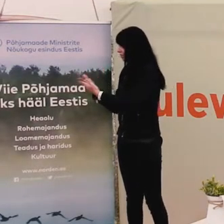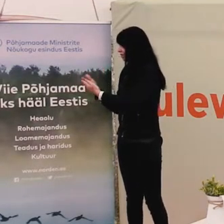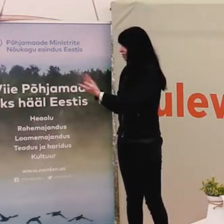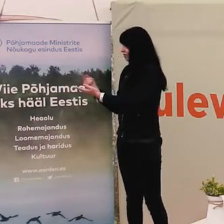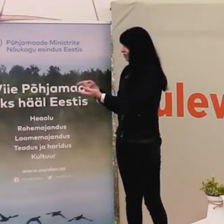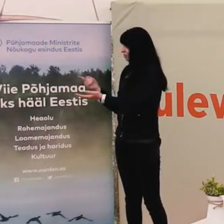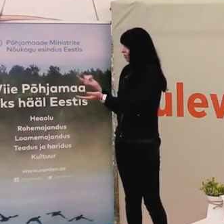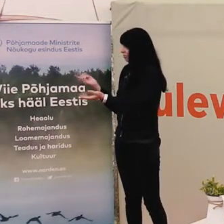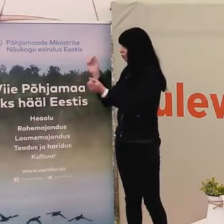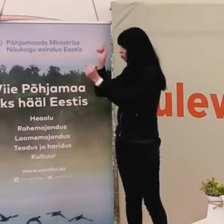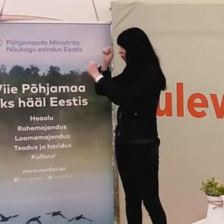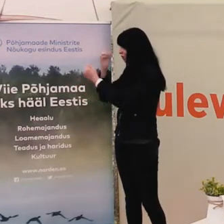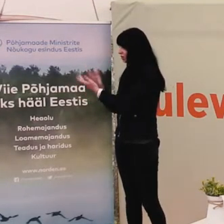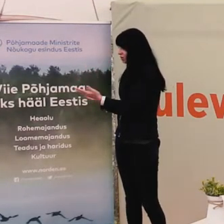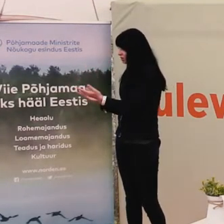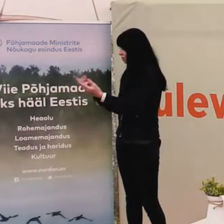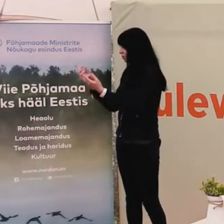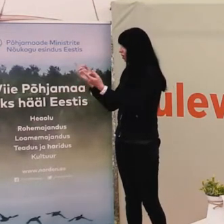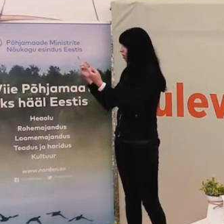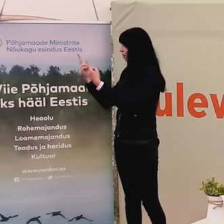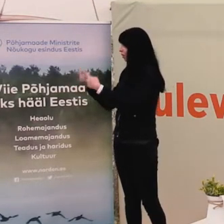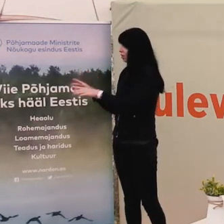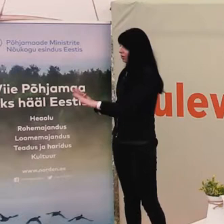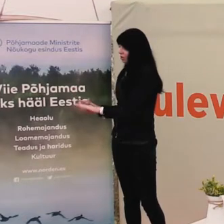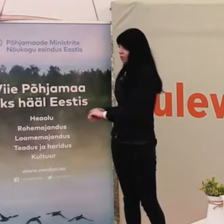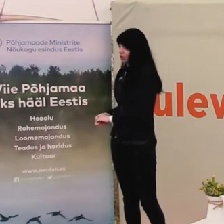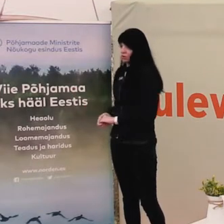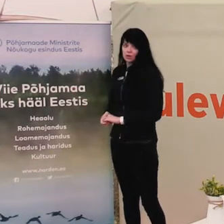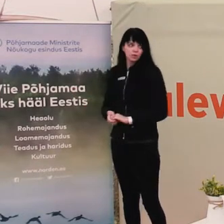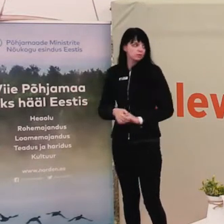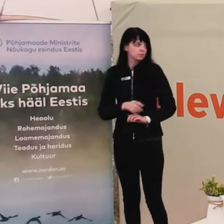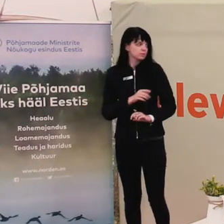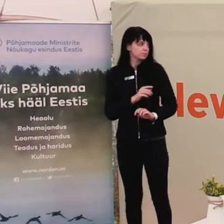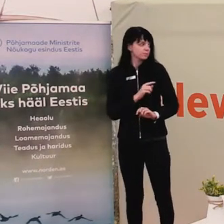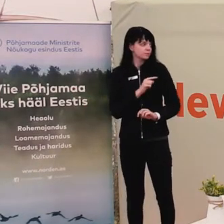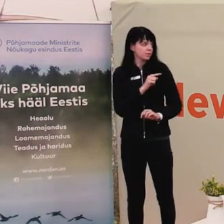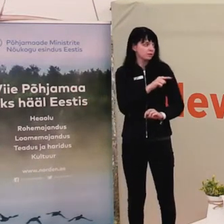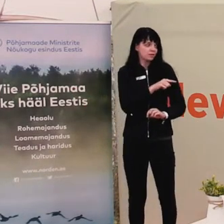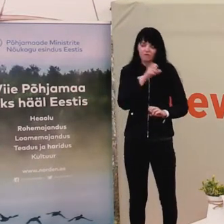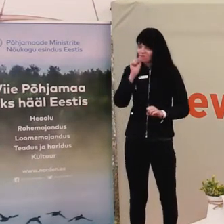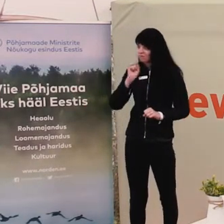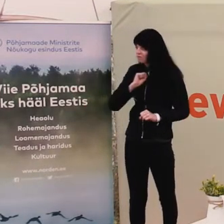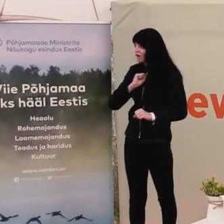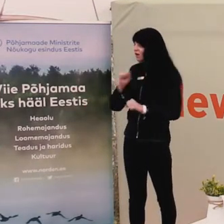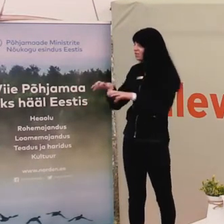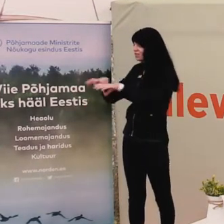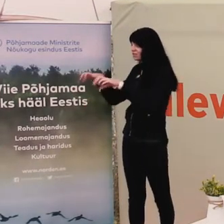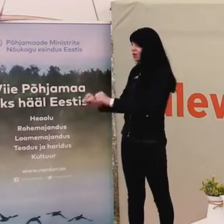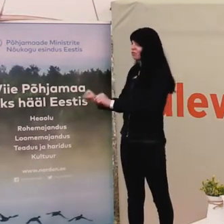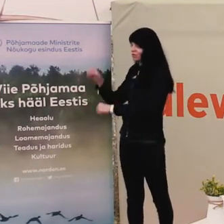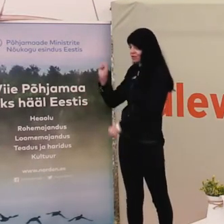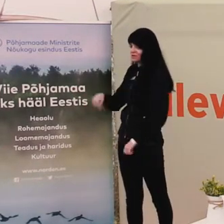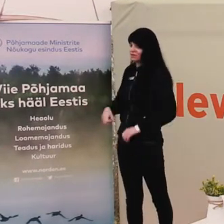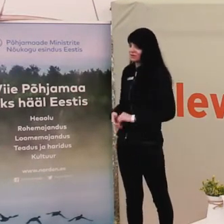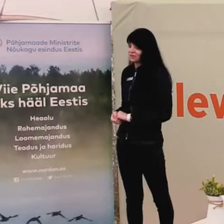stuff? Maybe you should not grow. I mean, okay, we are back at the need for dictatorship, right? So the question was, should the